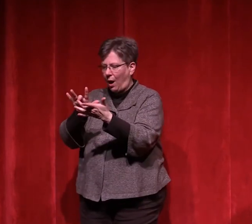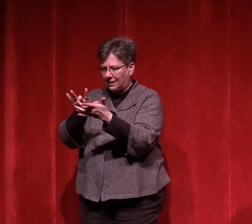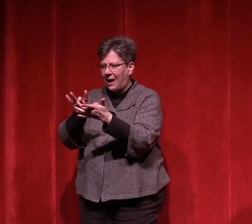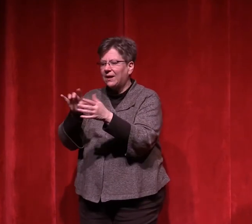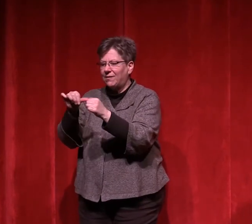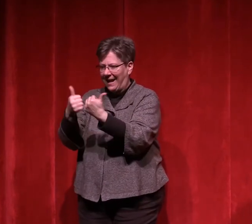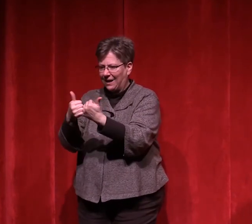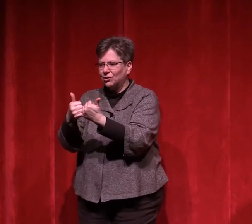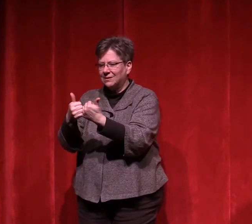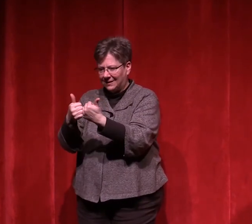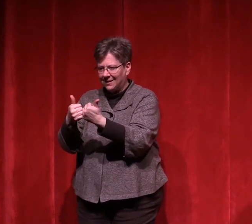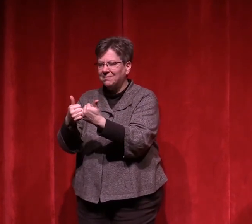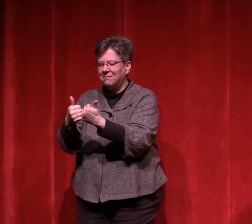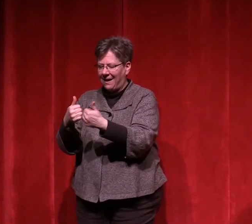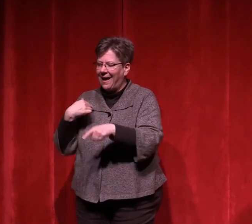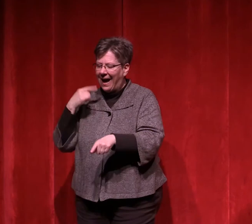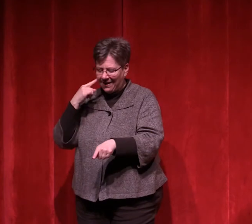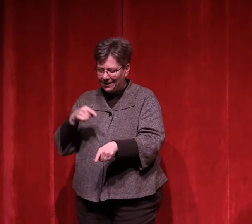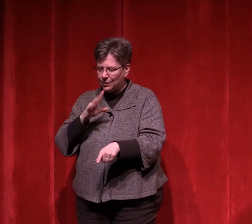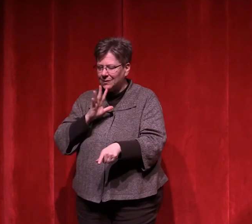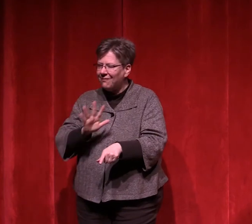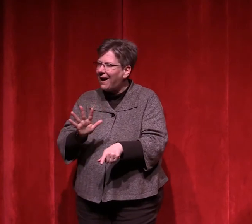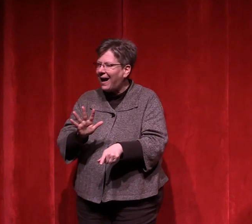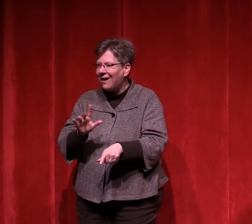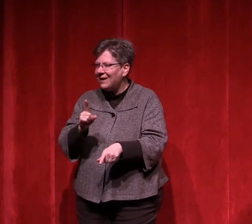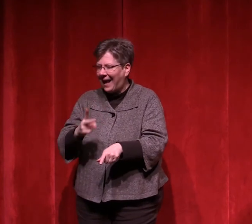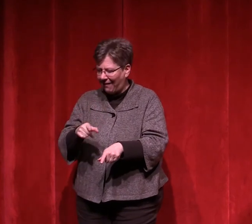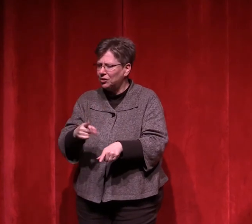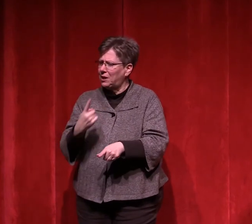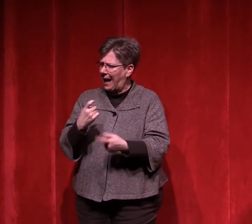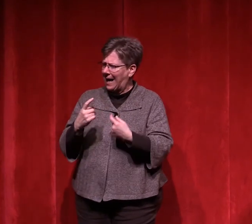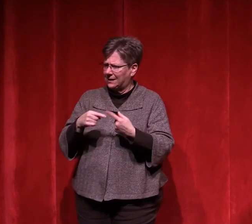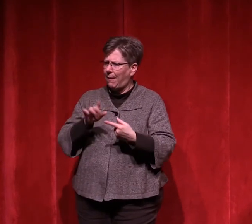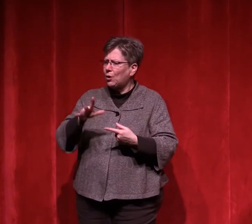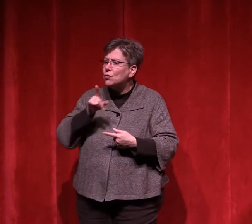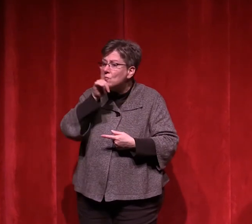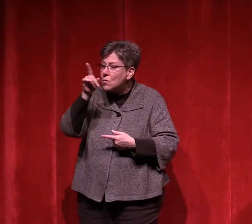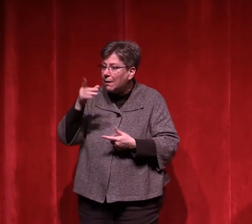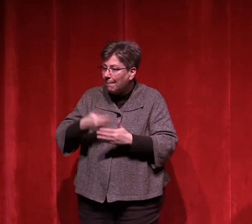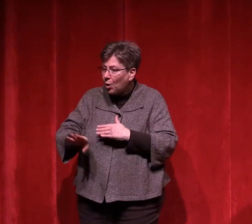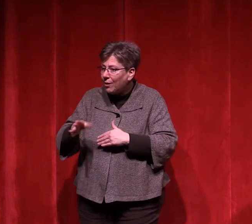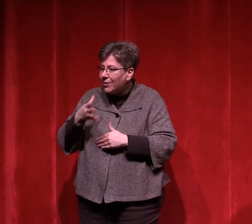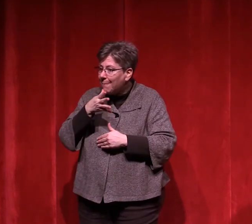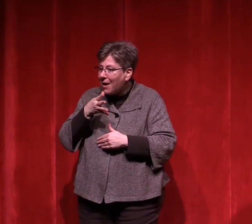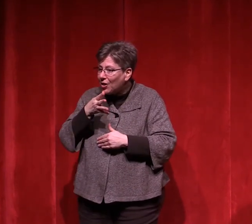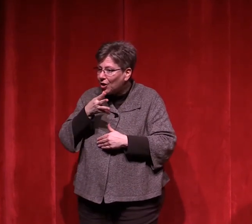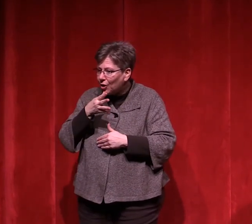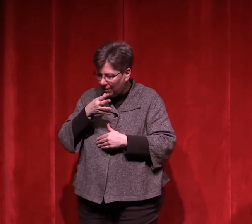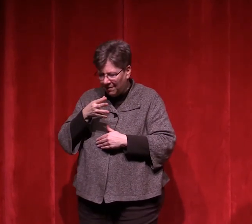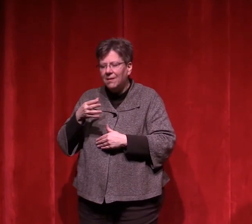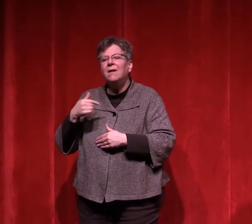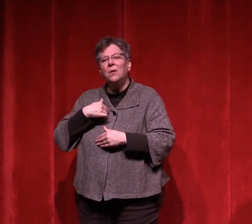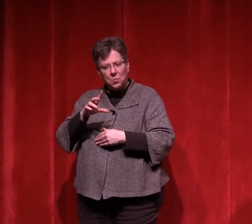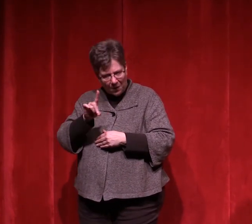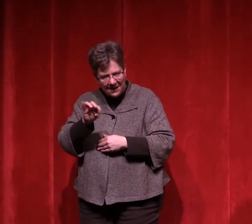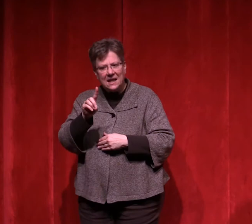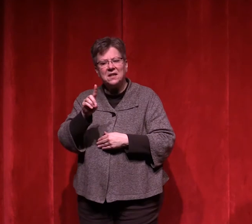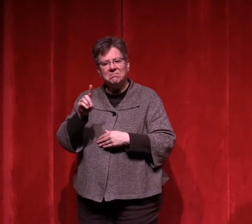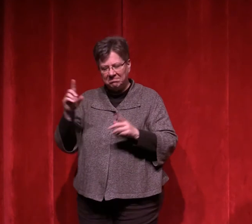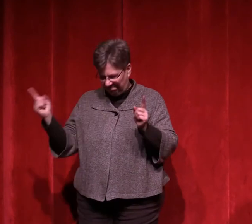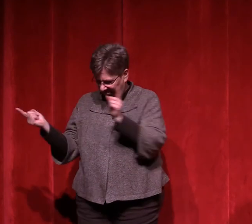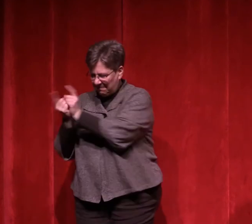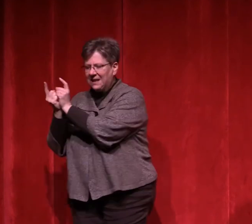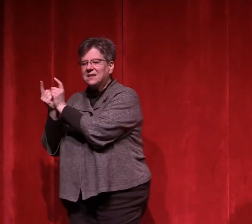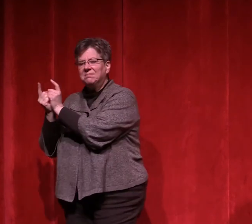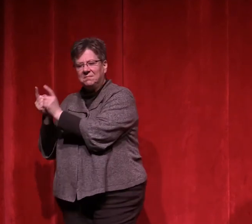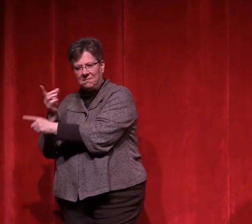happened. And I think it was when Andrew was about 5.5 years old, and we got together with her. And both of our daughters have grown up knowing